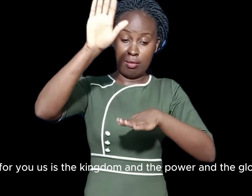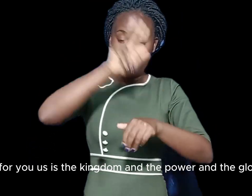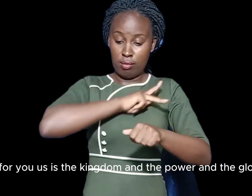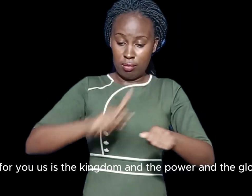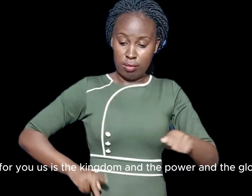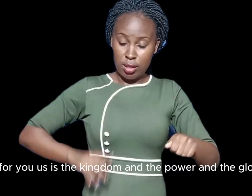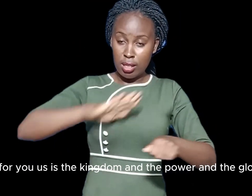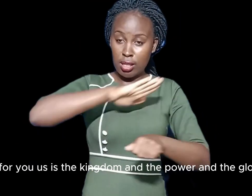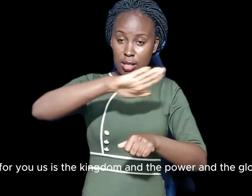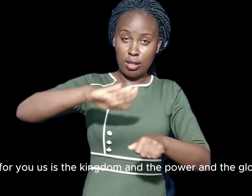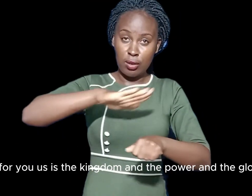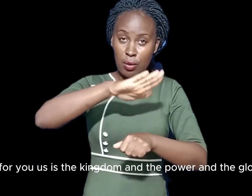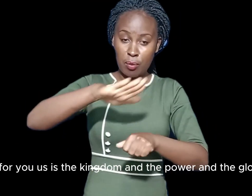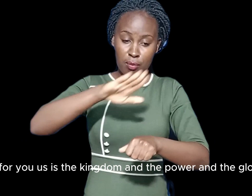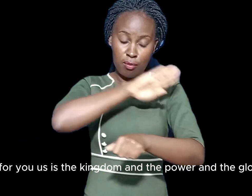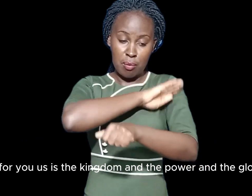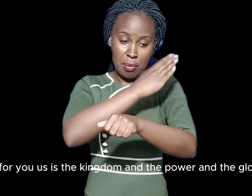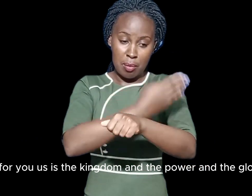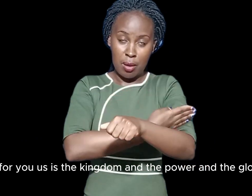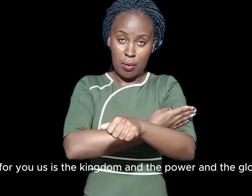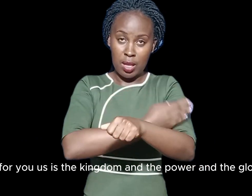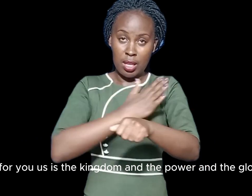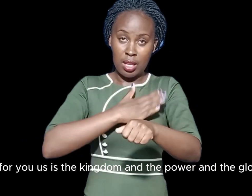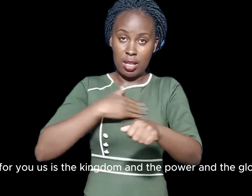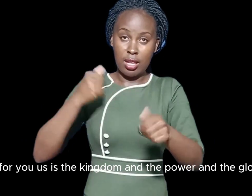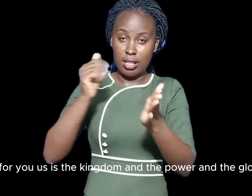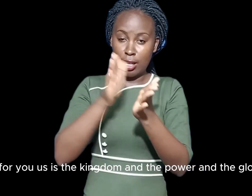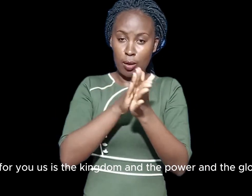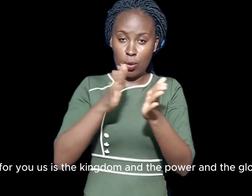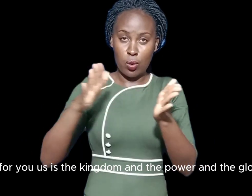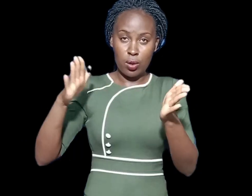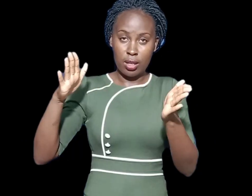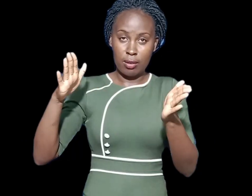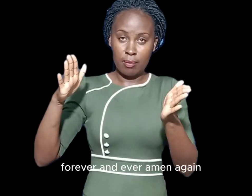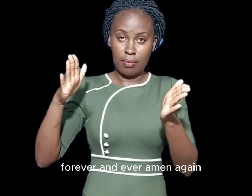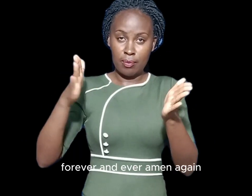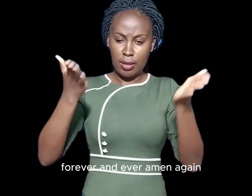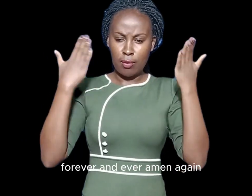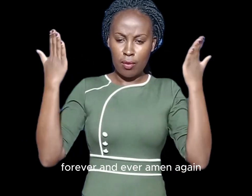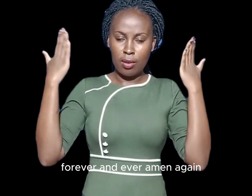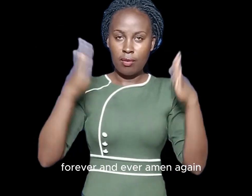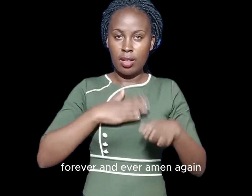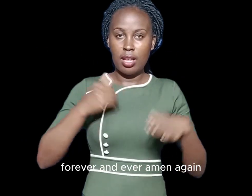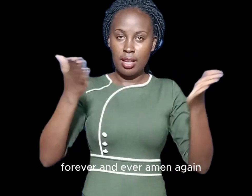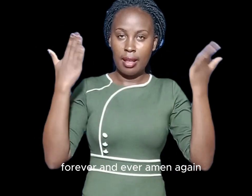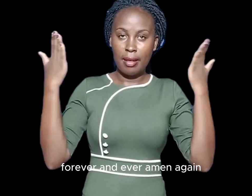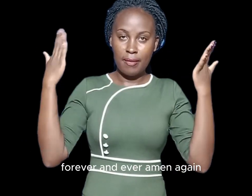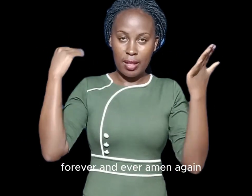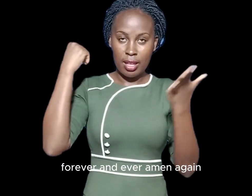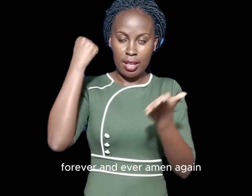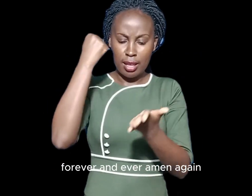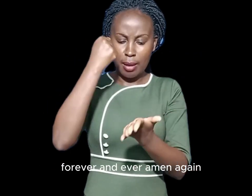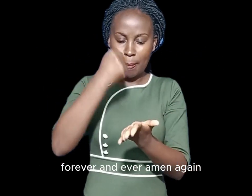and the power and the glory forever and ever amen